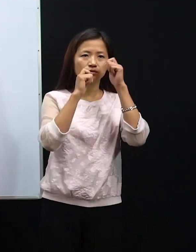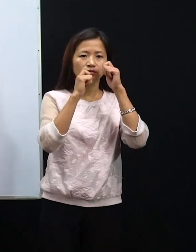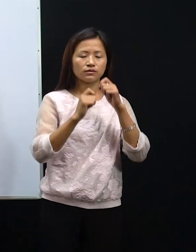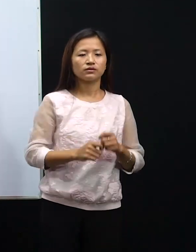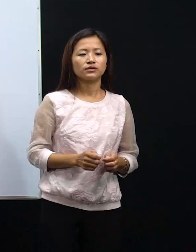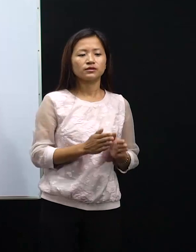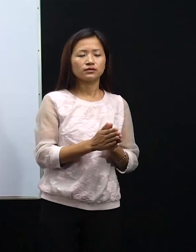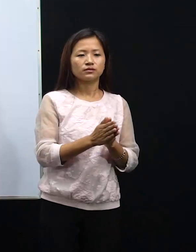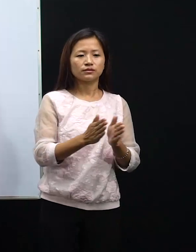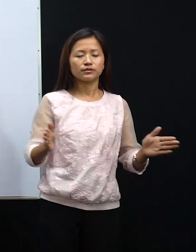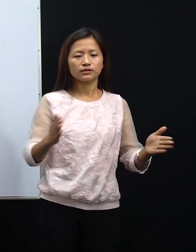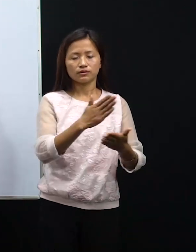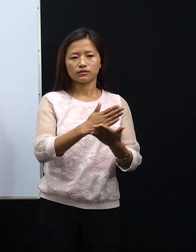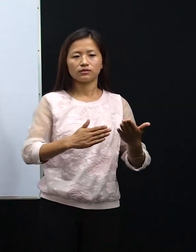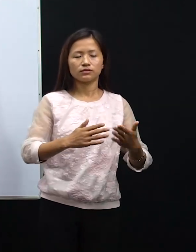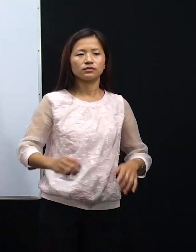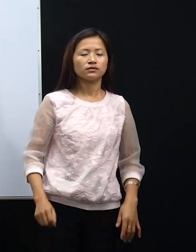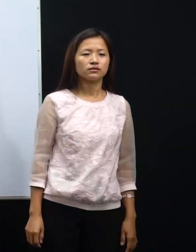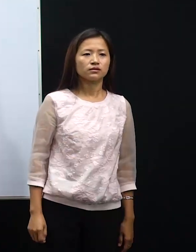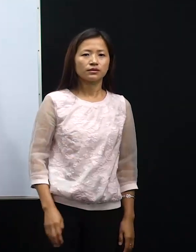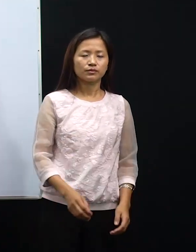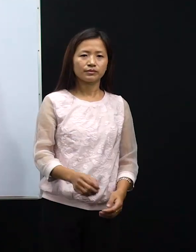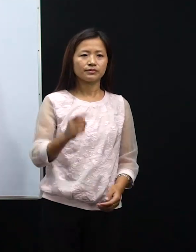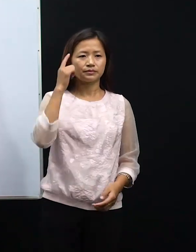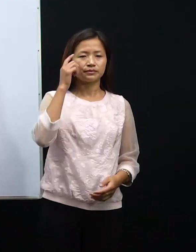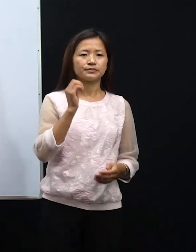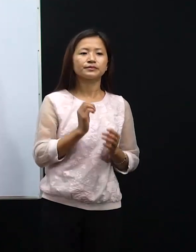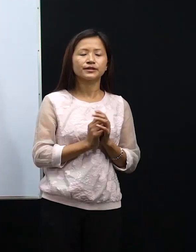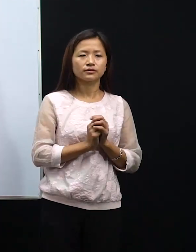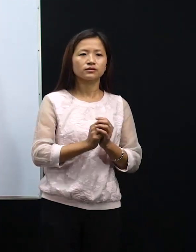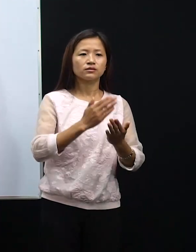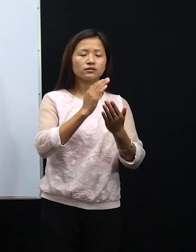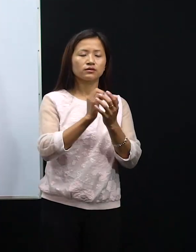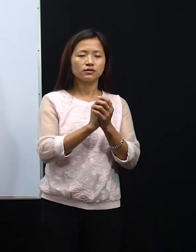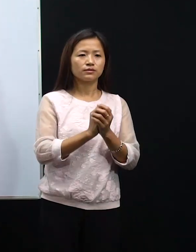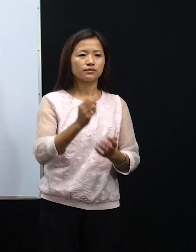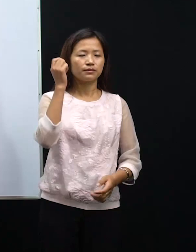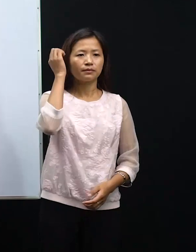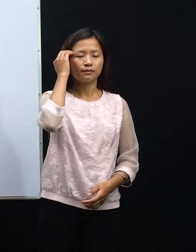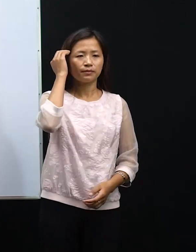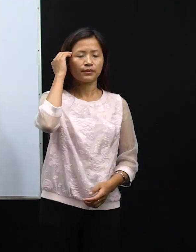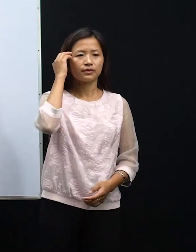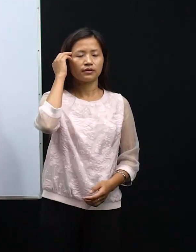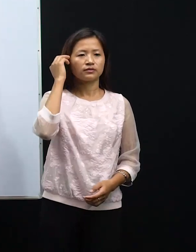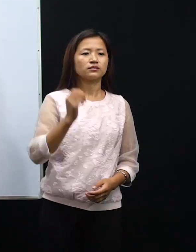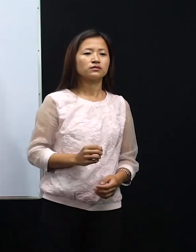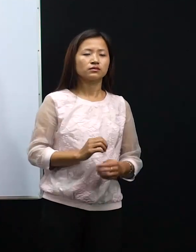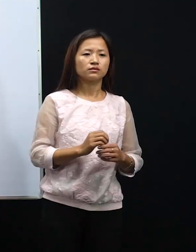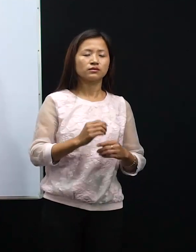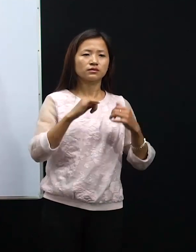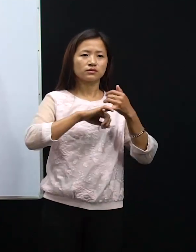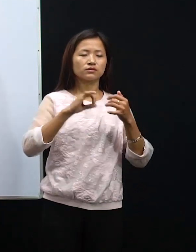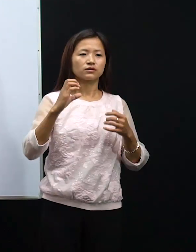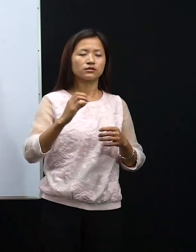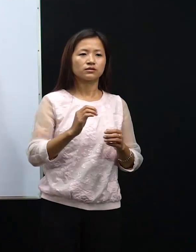separately. Now please keep in mind that in subtraction, the signs will change. The signs below